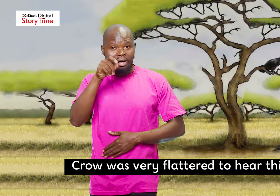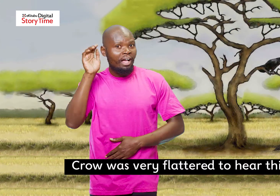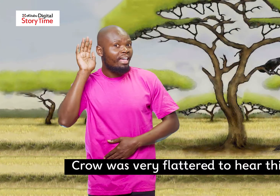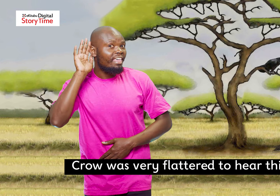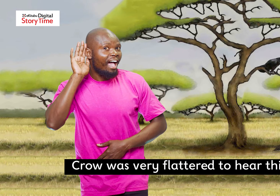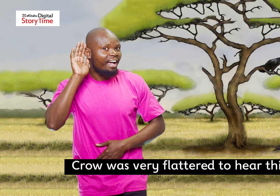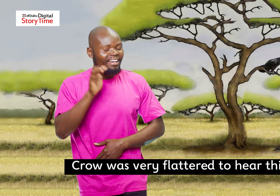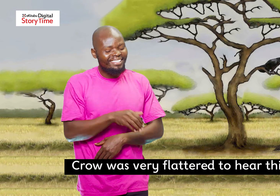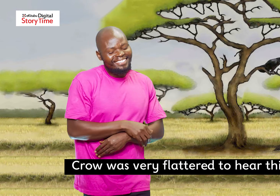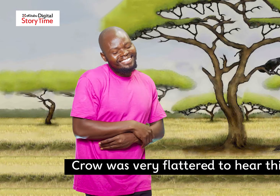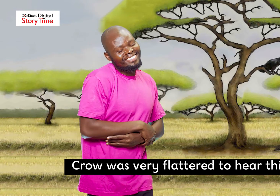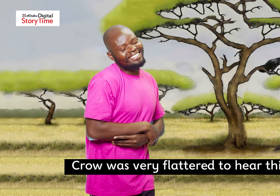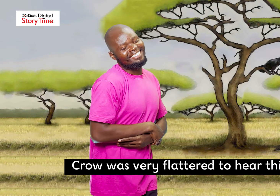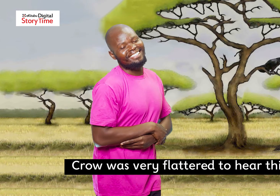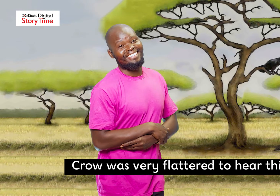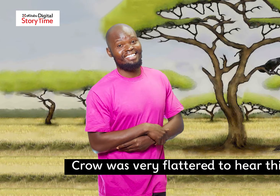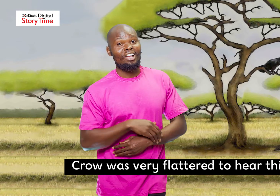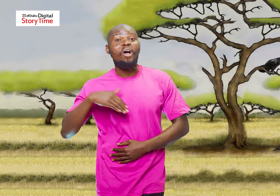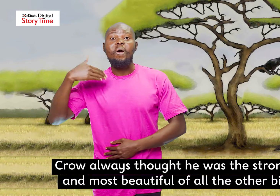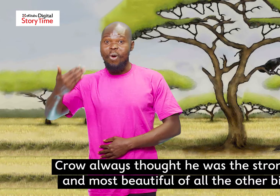Crow was very flattered to hear this.